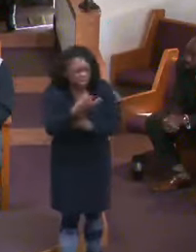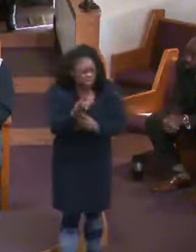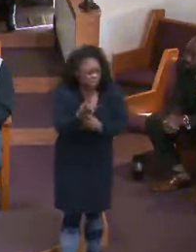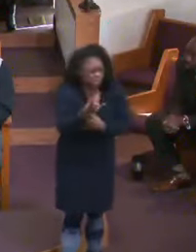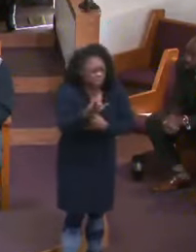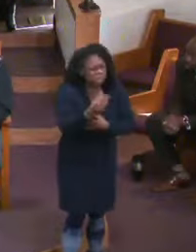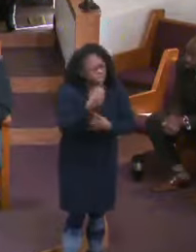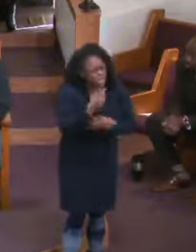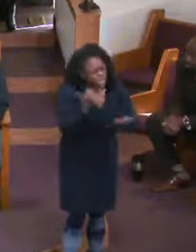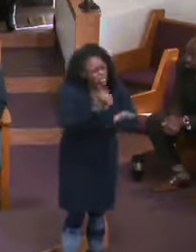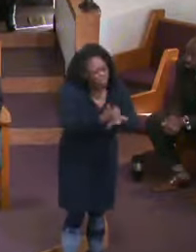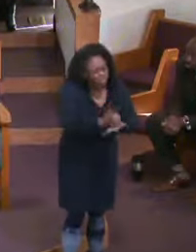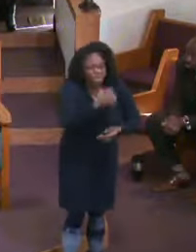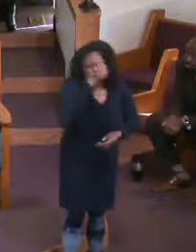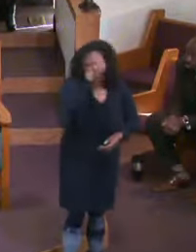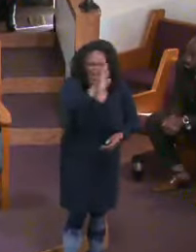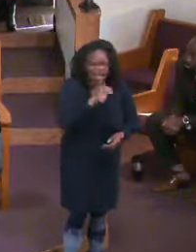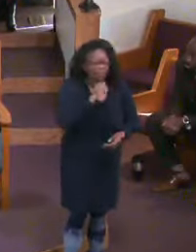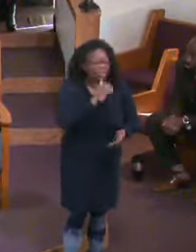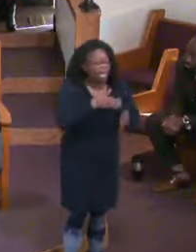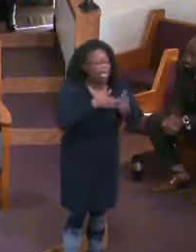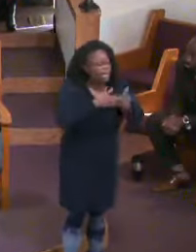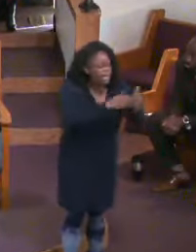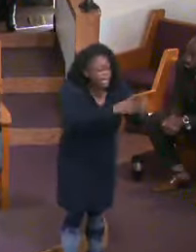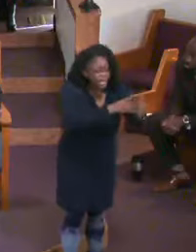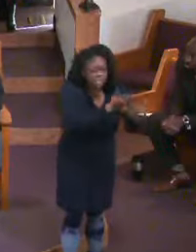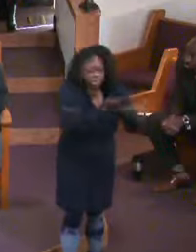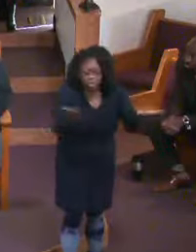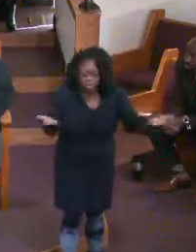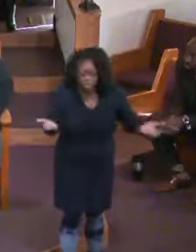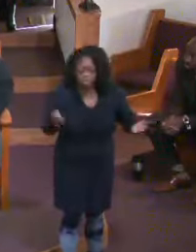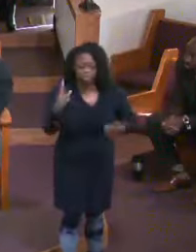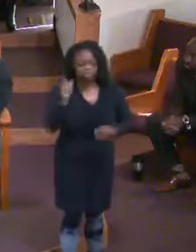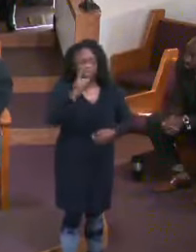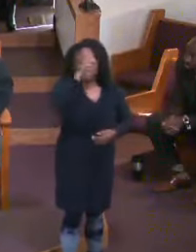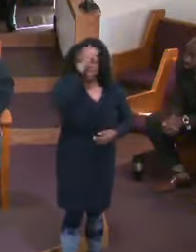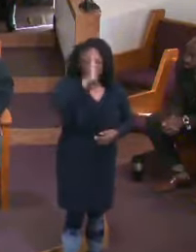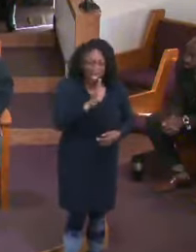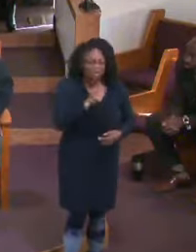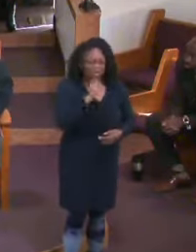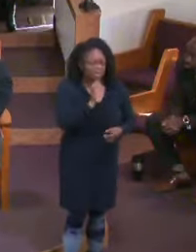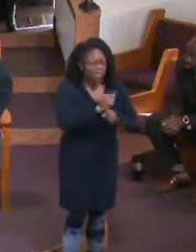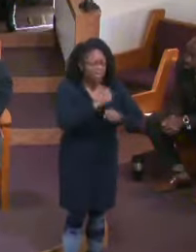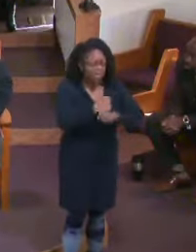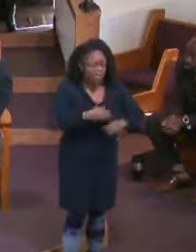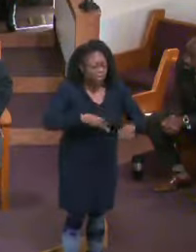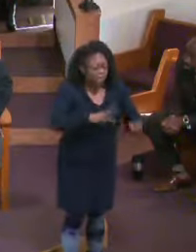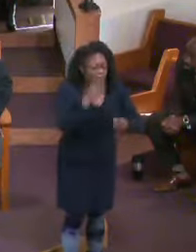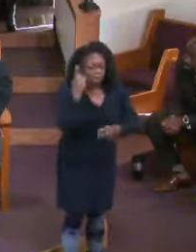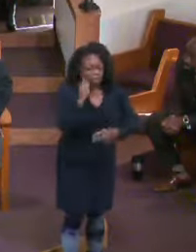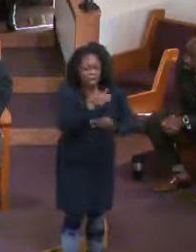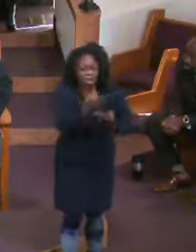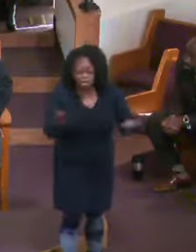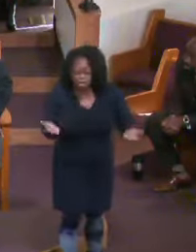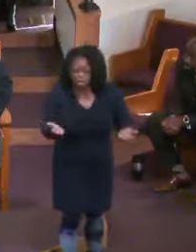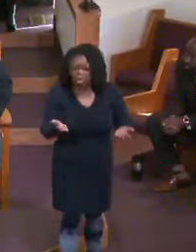amen. God will not lead you to where God will not make a way for you. I know it may be foggy and hard